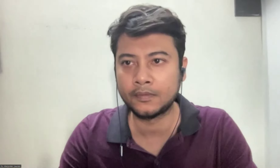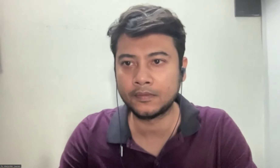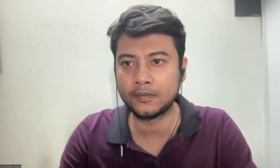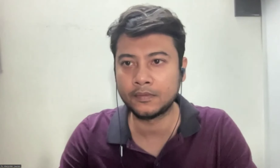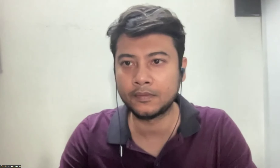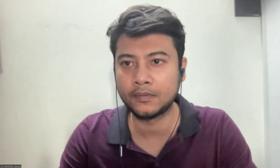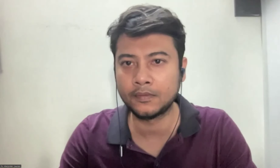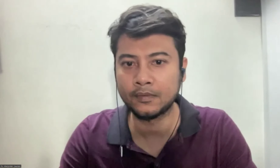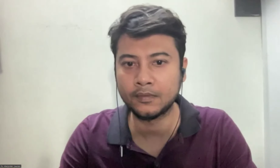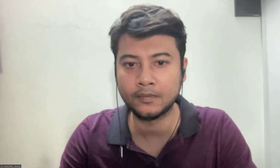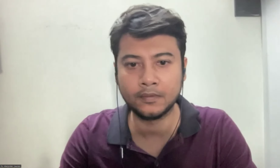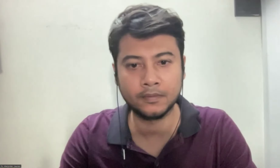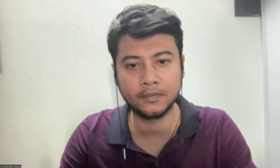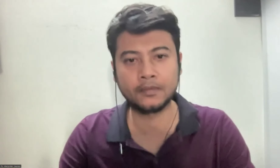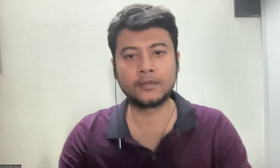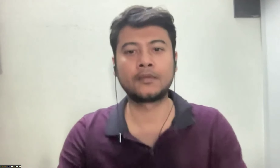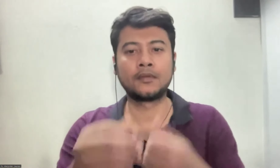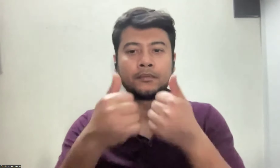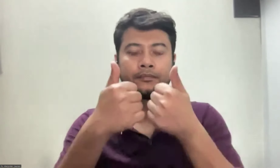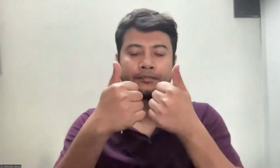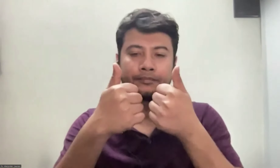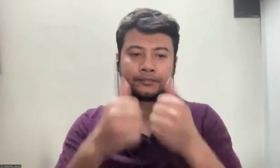We are set to go.